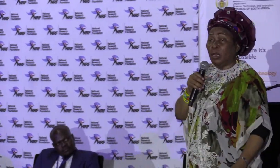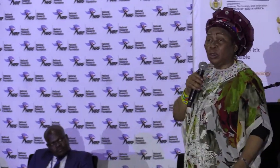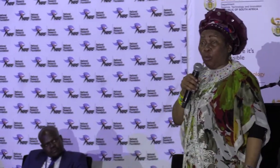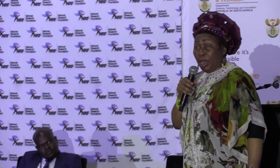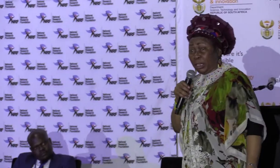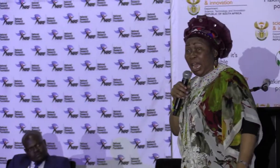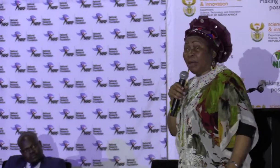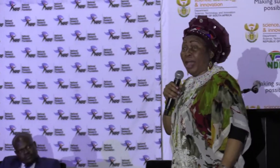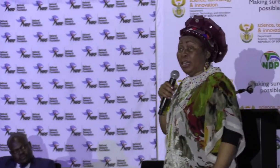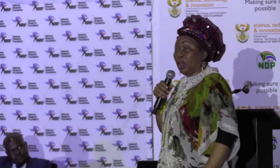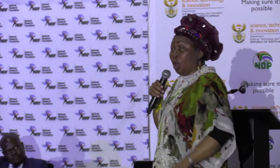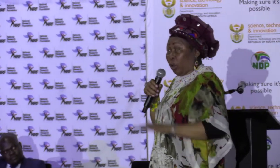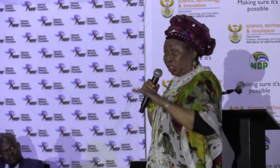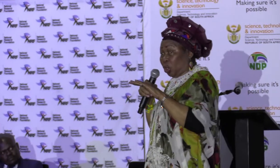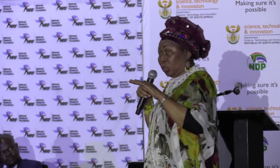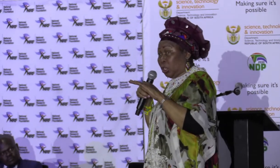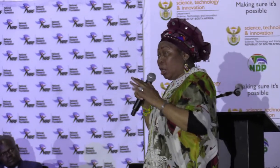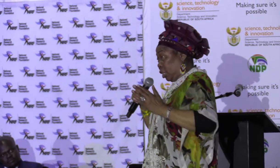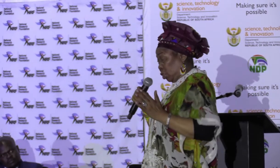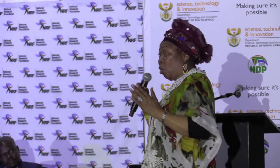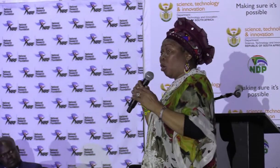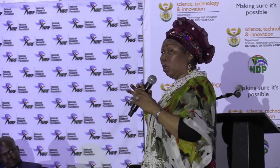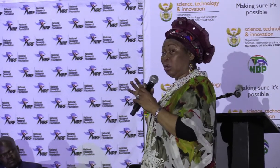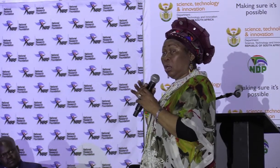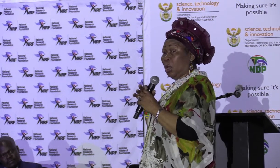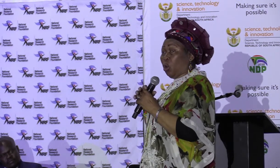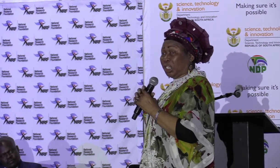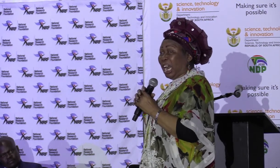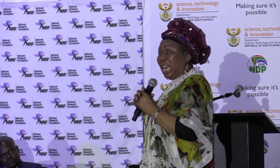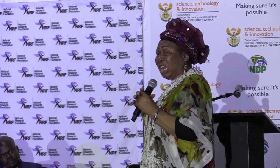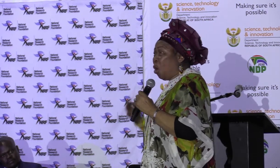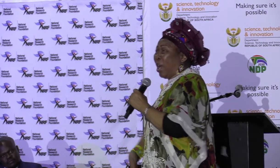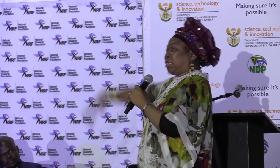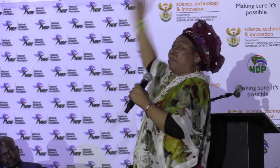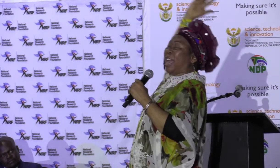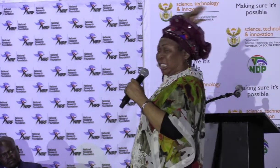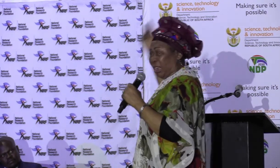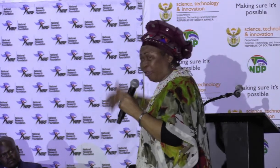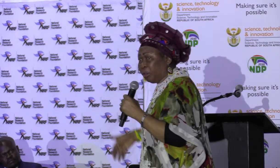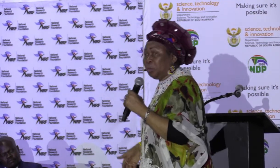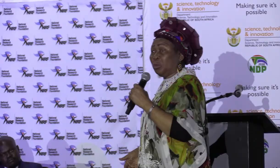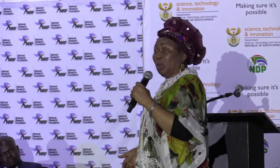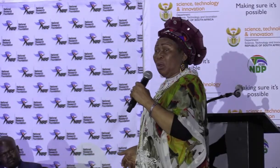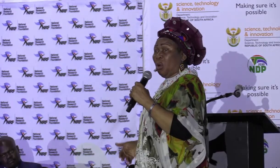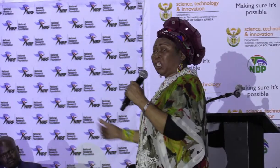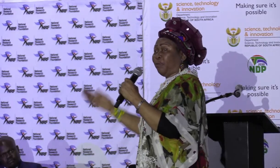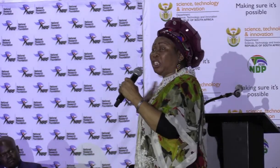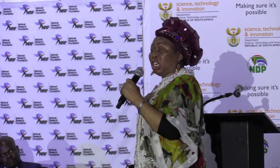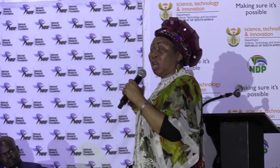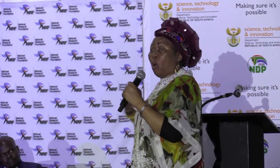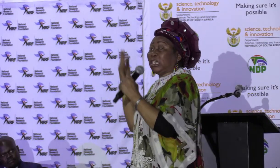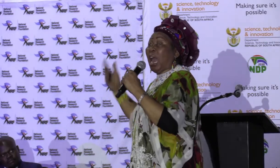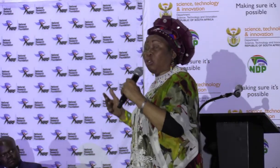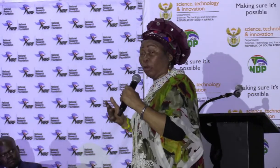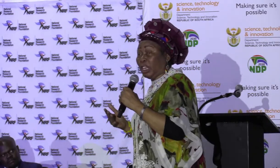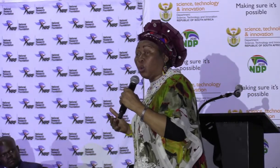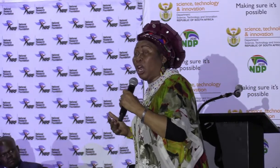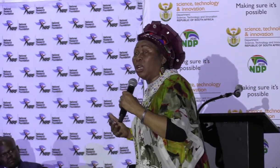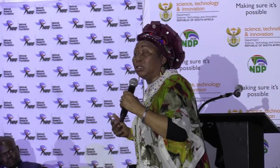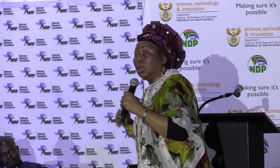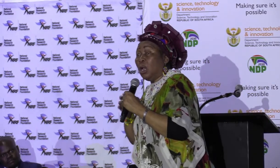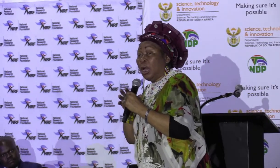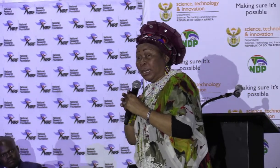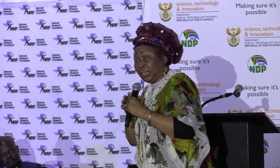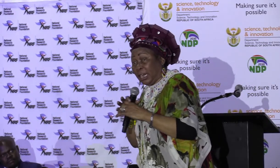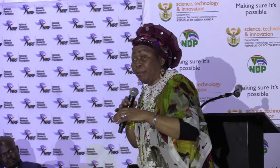Emoyeni to meet the young man who was short and small, whose talent was massive, whose vision was out of